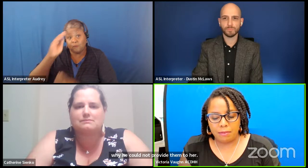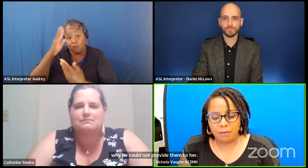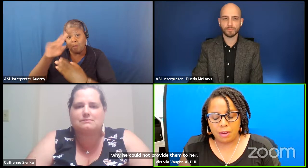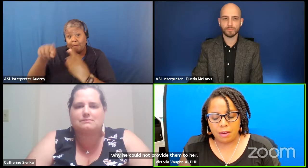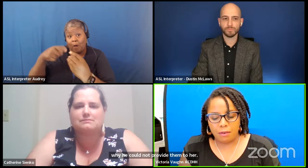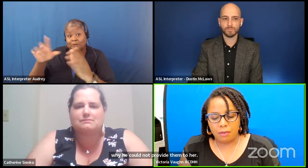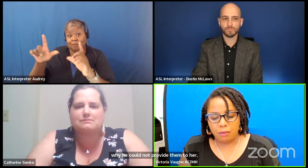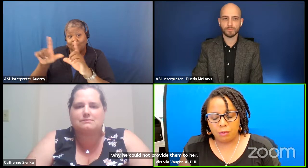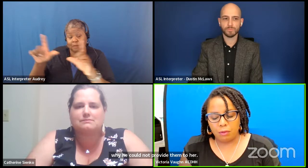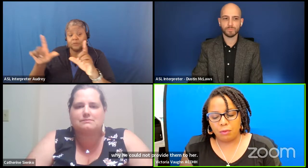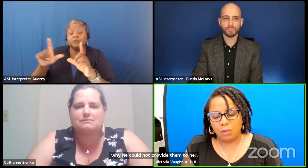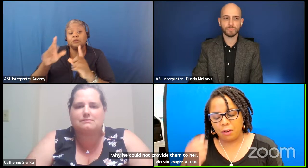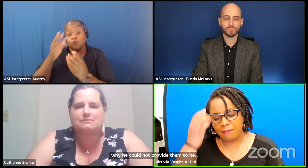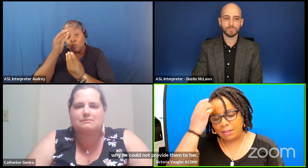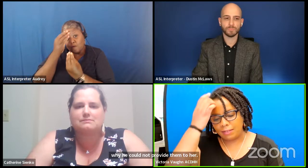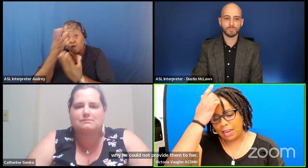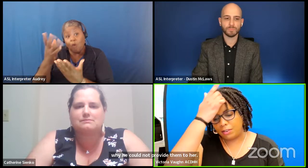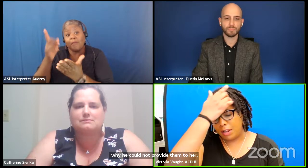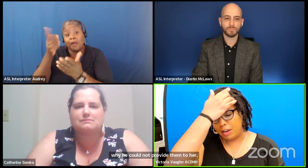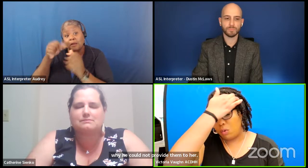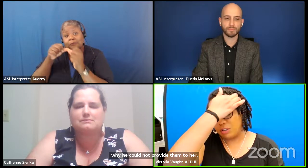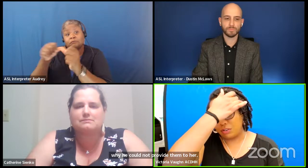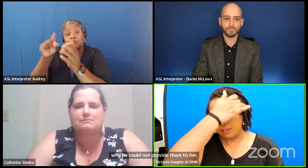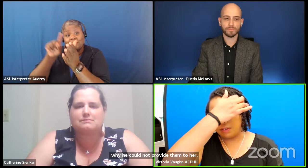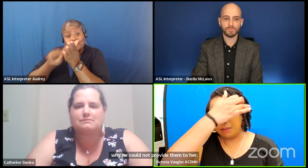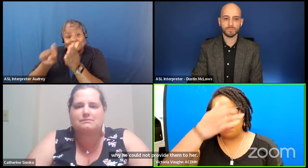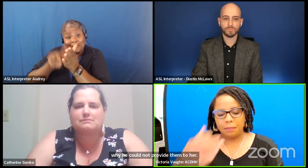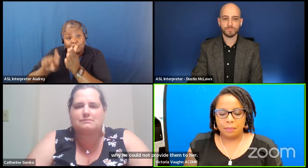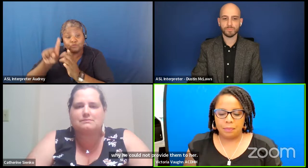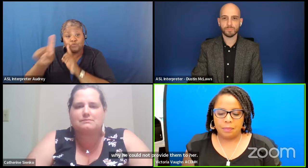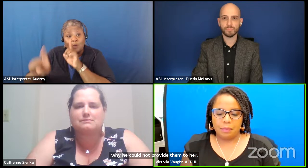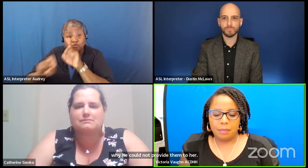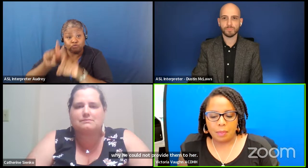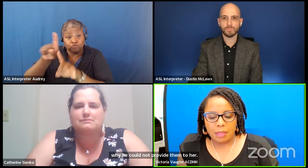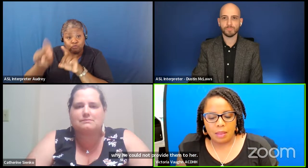would be further investigation and questions.